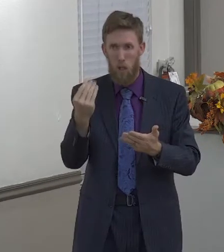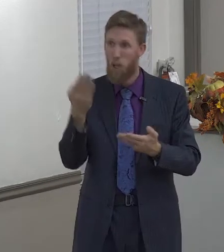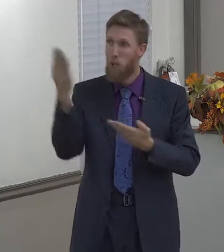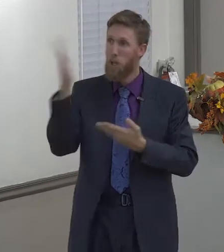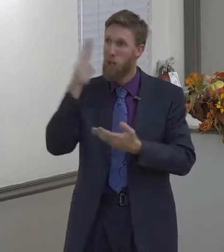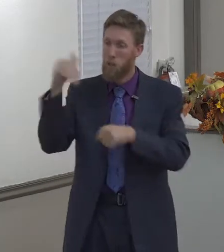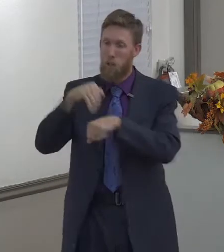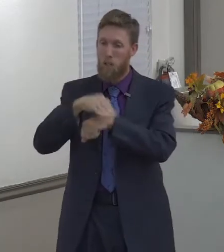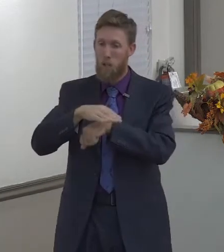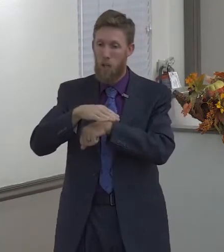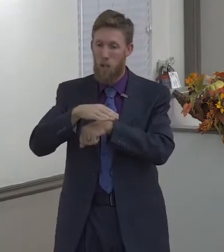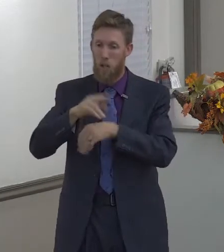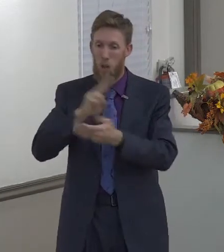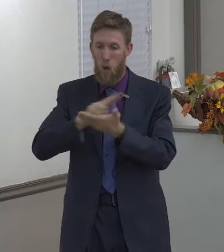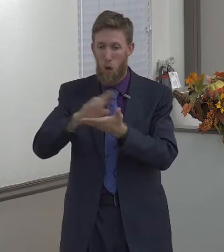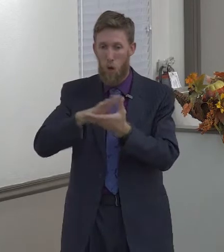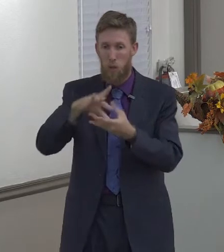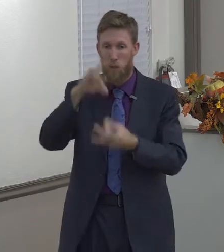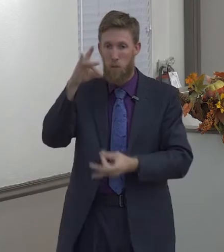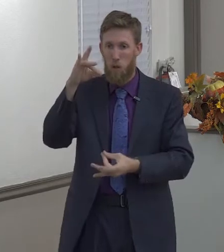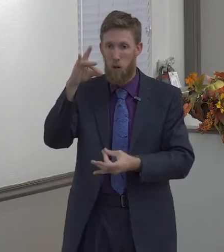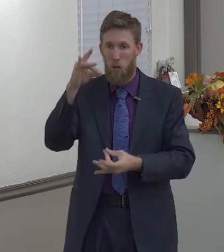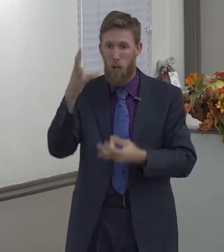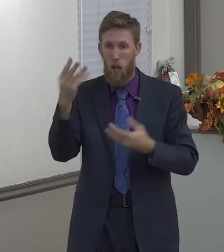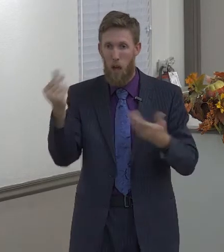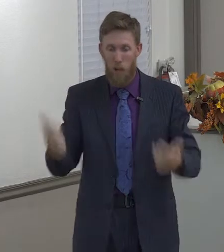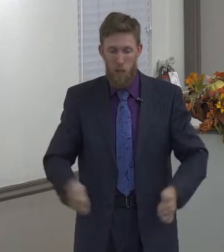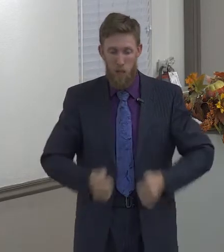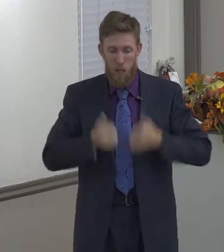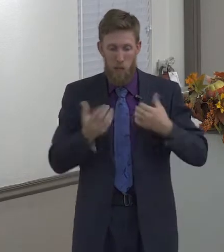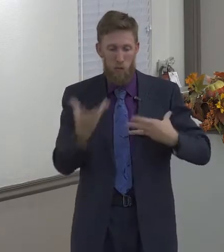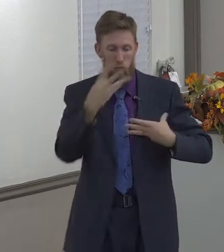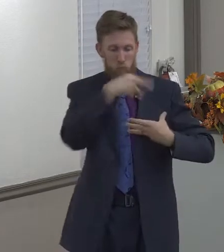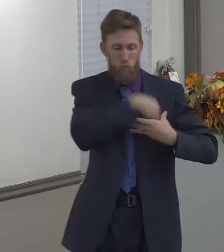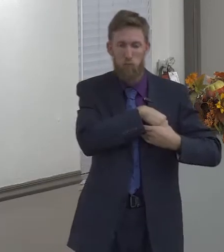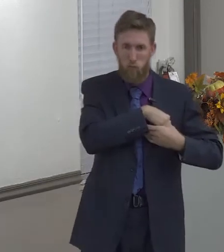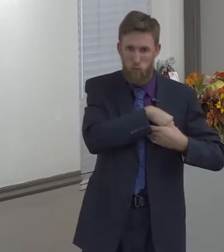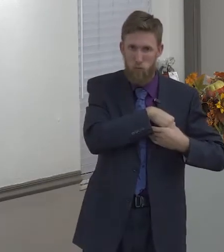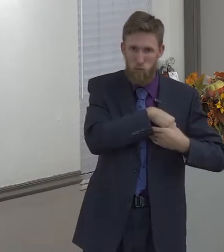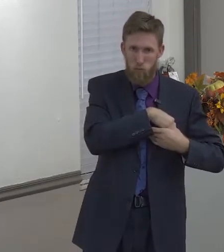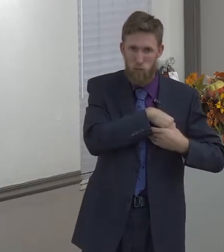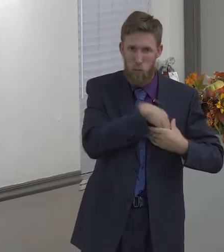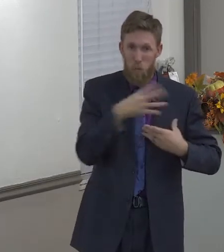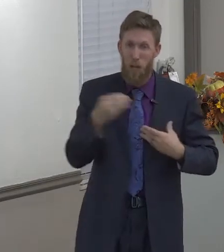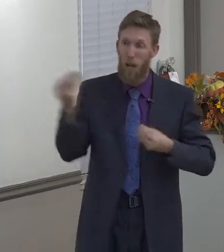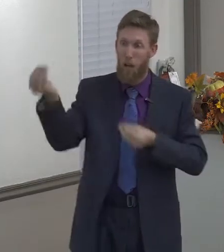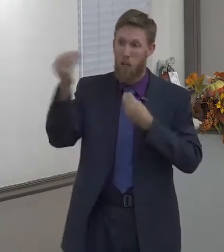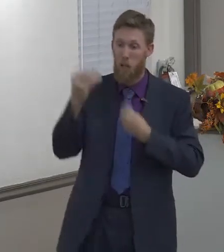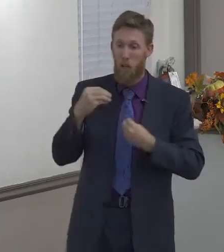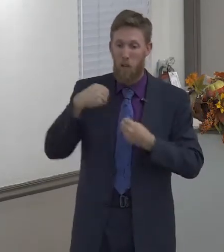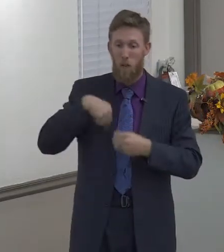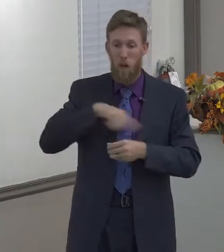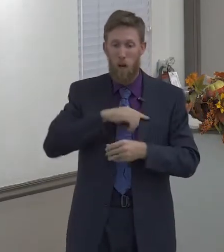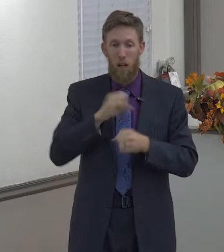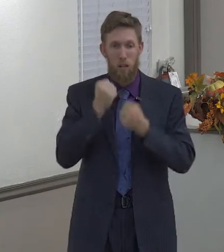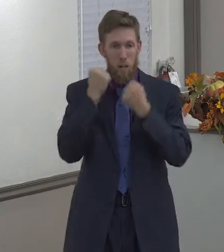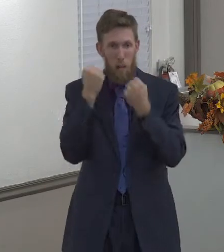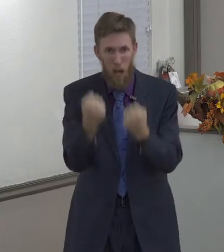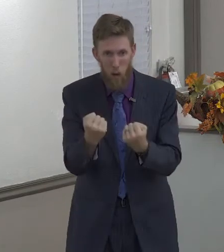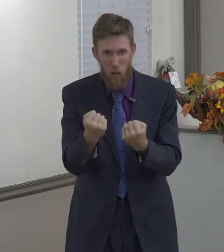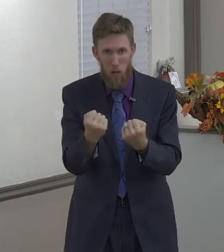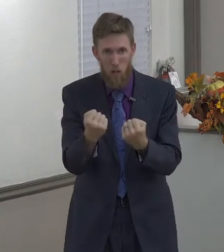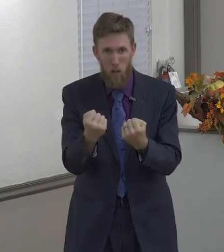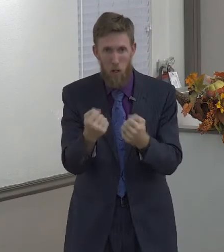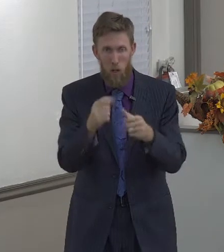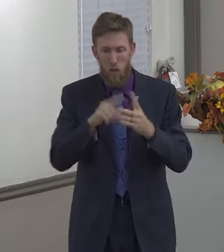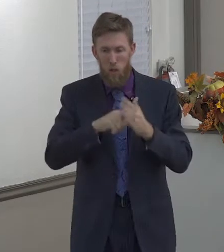the believers to carry out the work that he has called the church to do. It is through the Holy Spirit's enabling power that